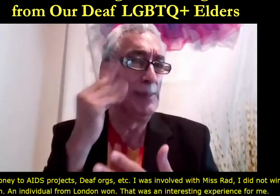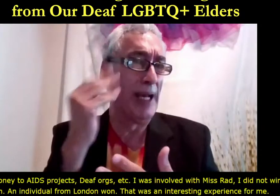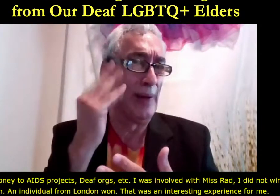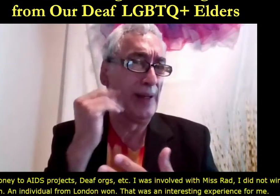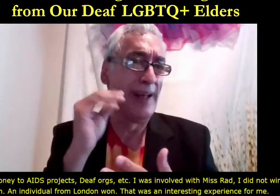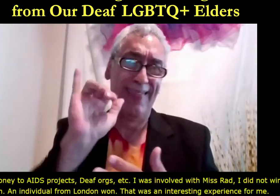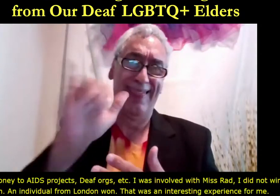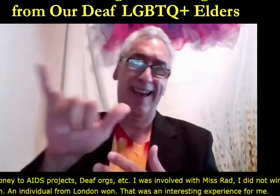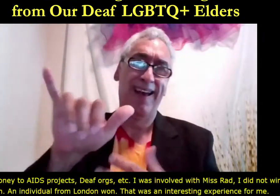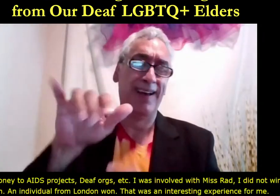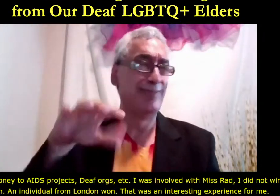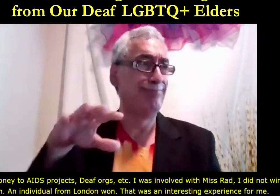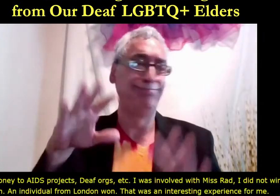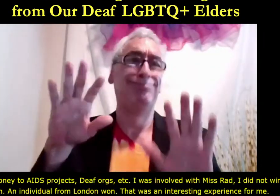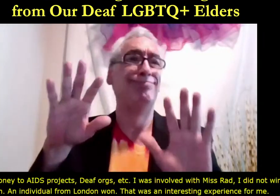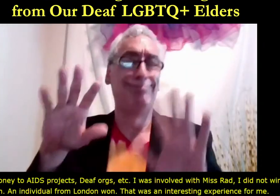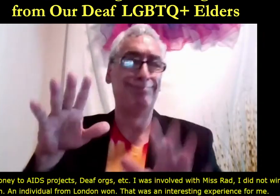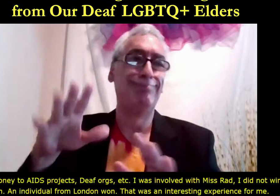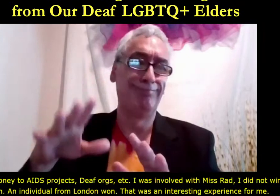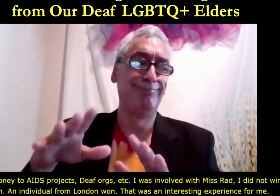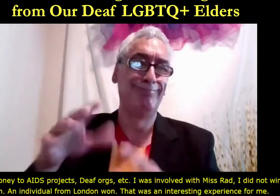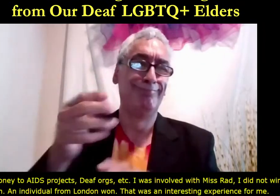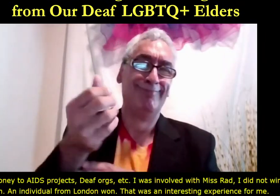which was also a very good experience for me